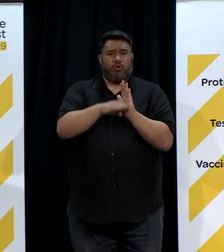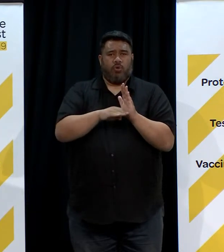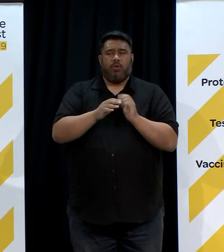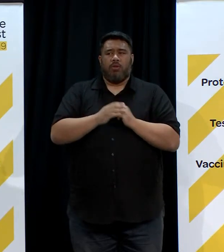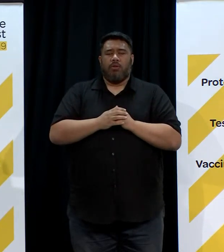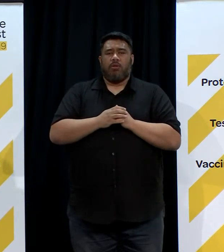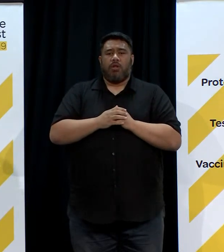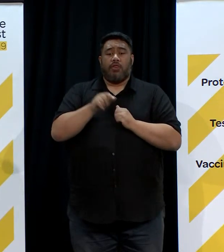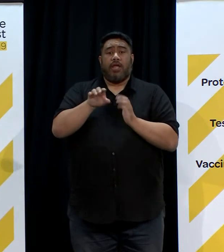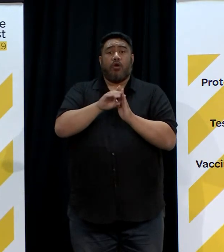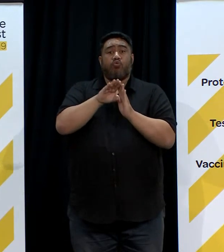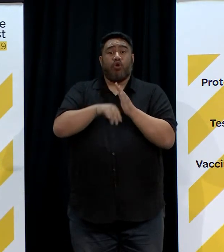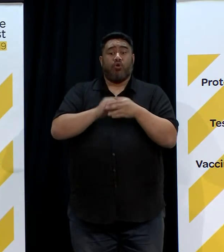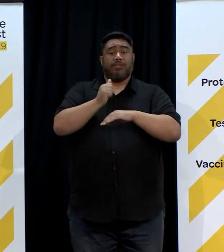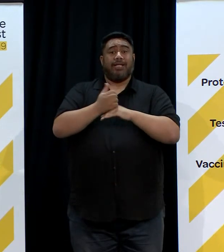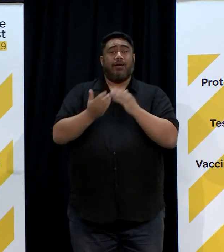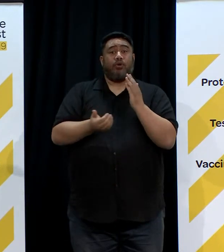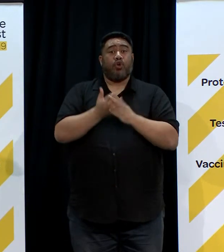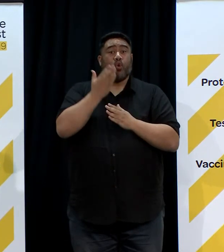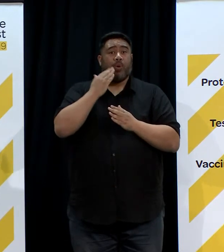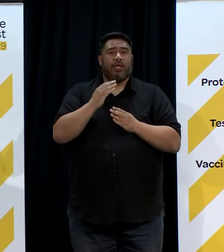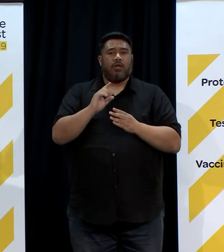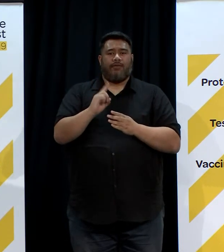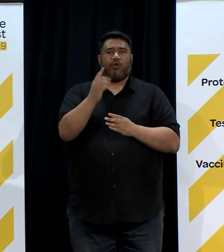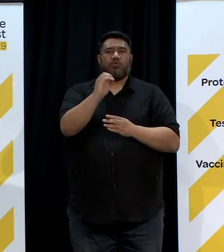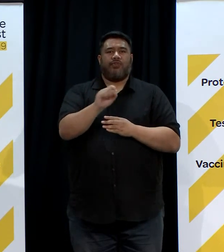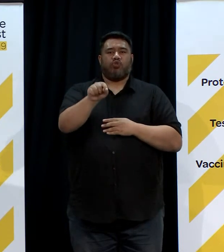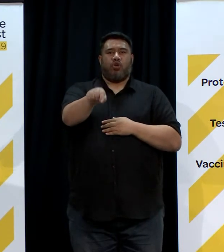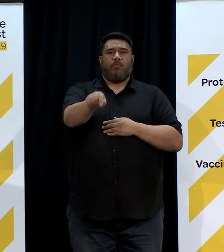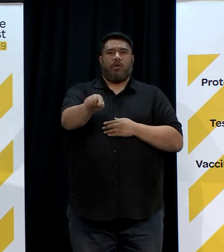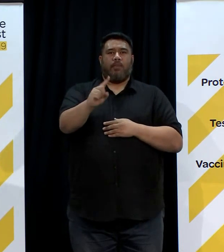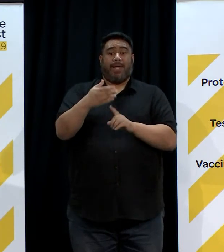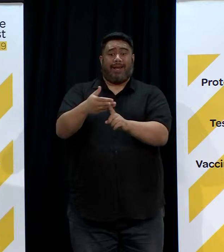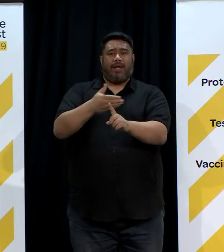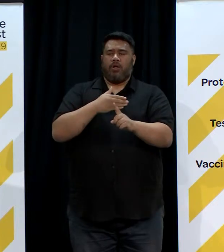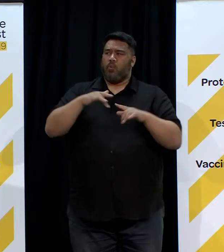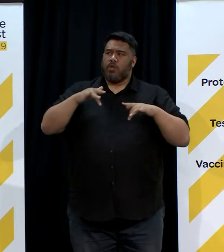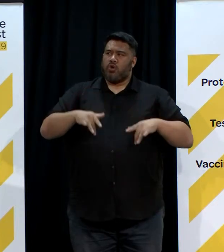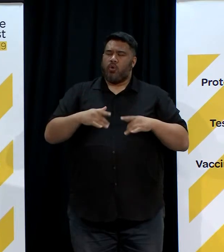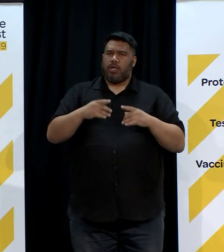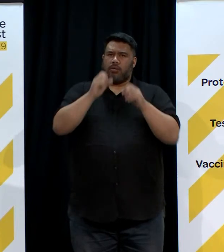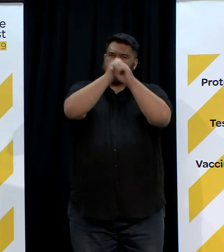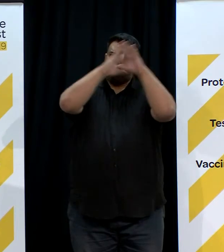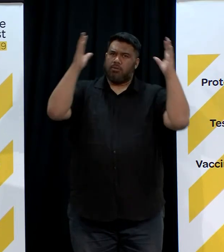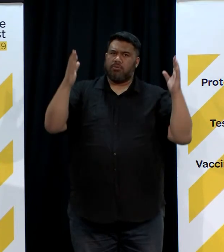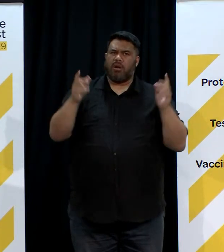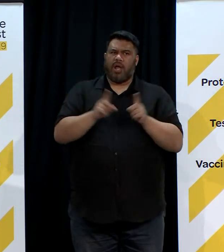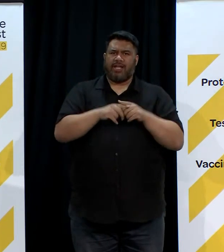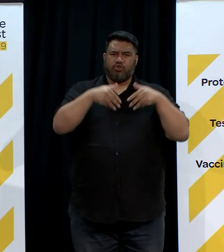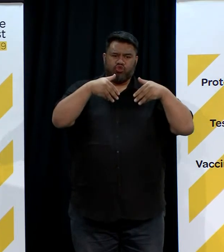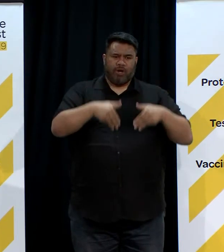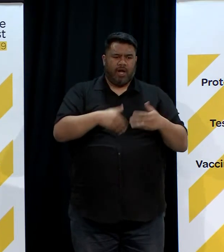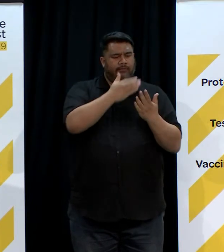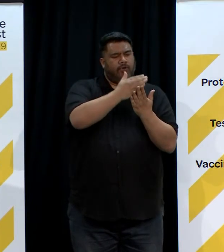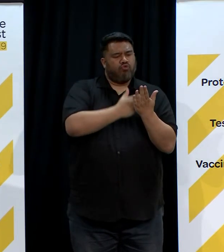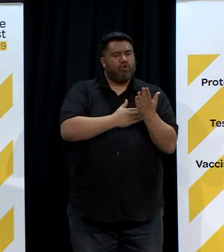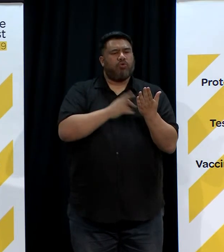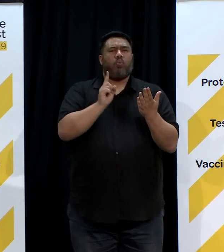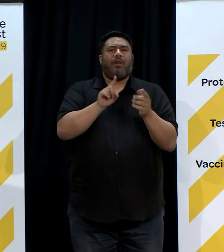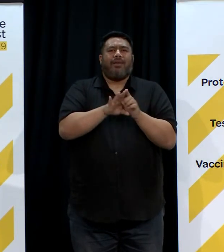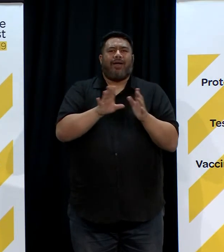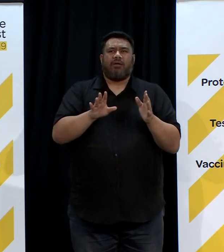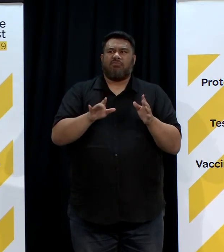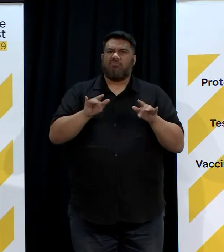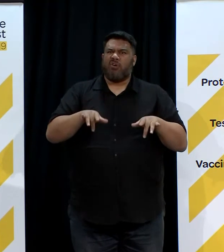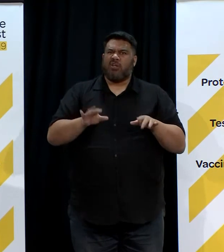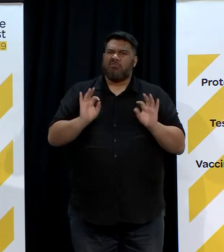meant to kick in on the 1st of October, but we're still yet to see exactly what those rules will look like, or even a draft of what they will look like. There are a lot of